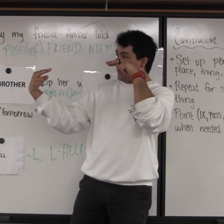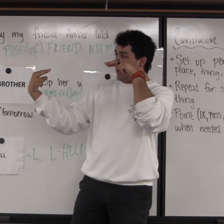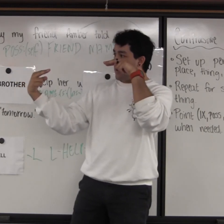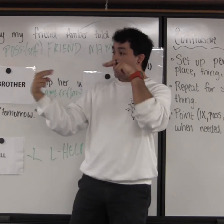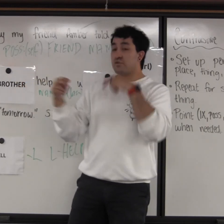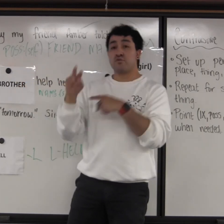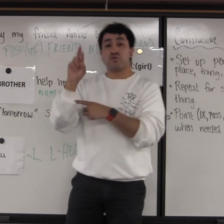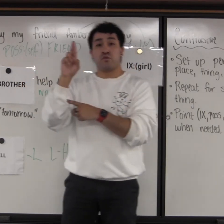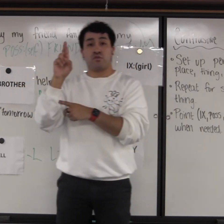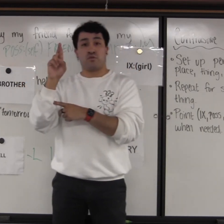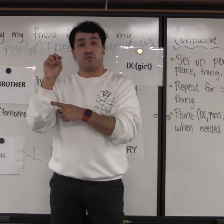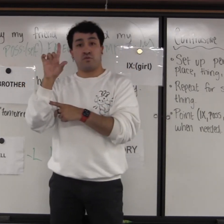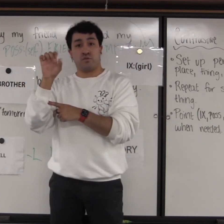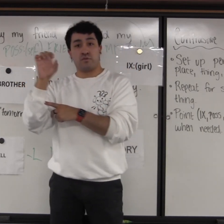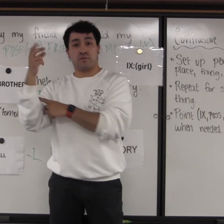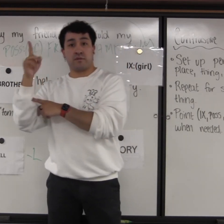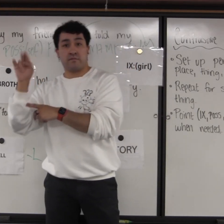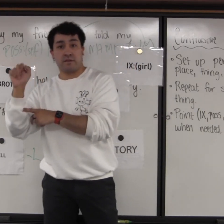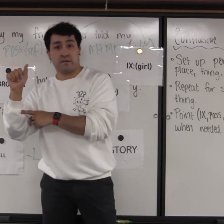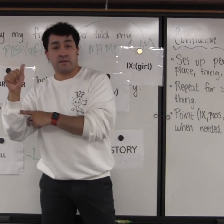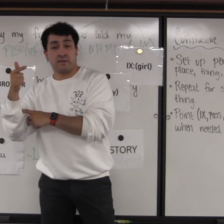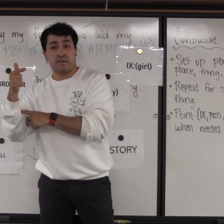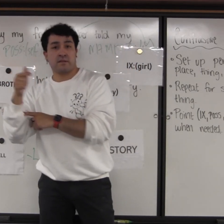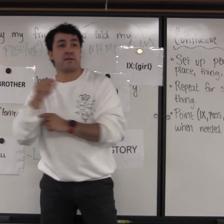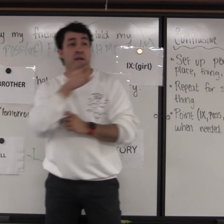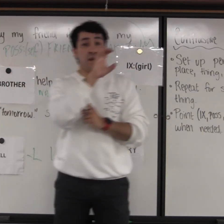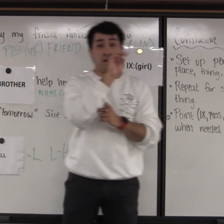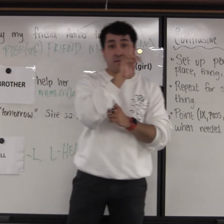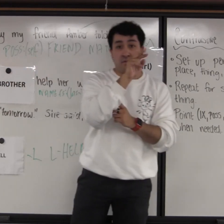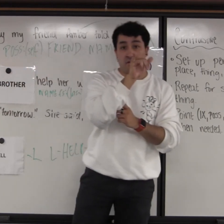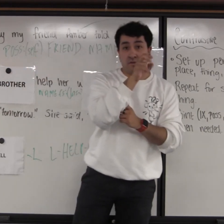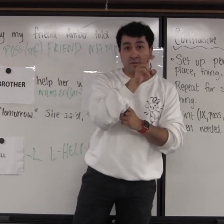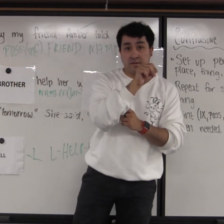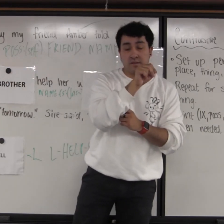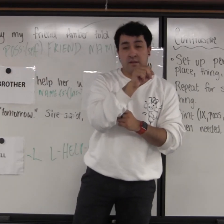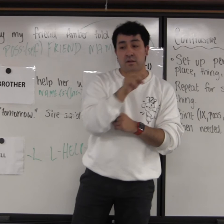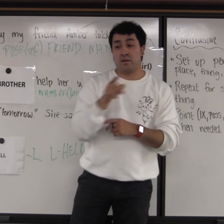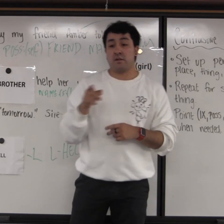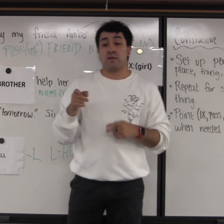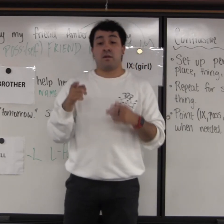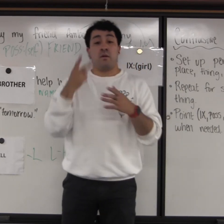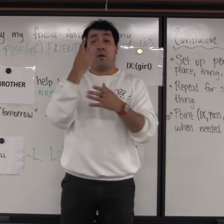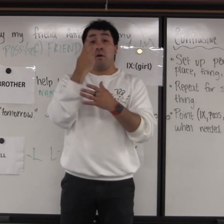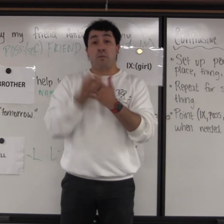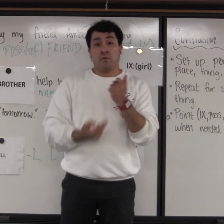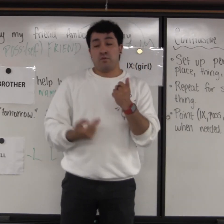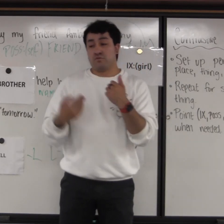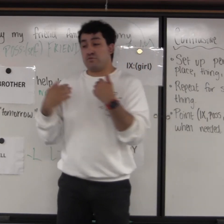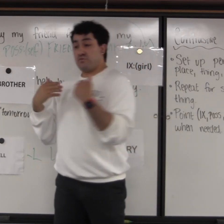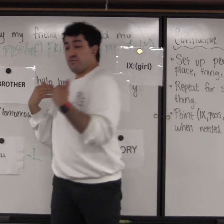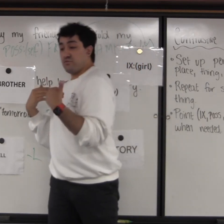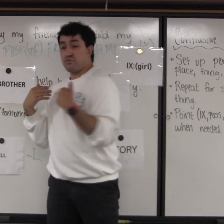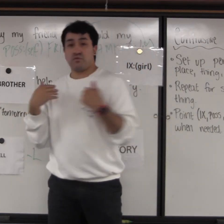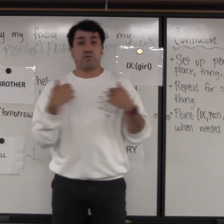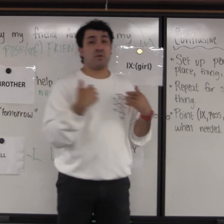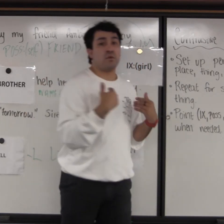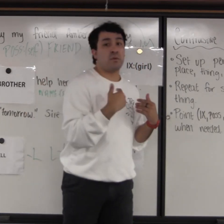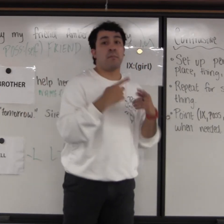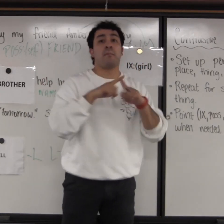about contrastive structure, we learned about to role shift out. Now we're role shifting in. So make